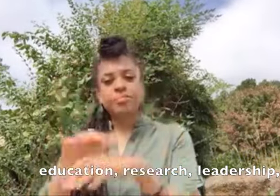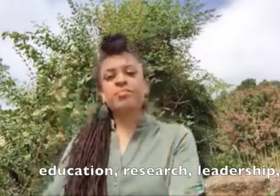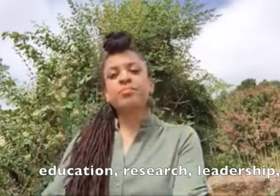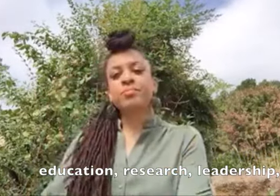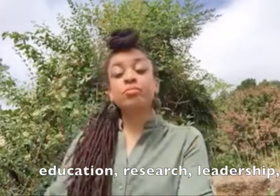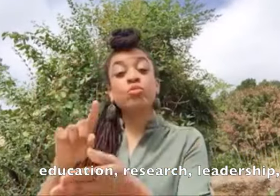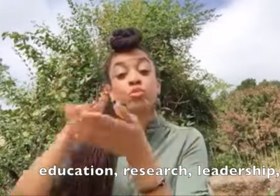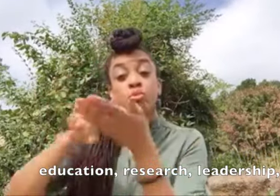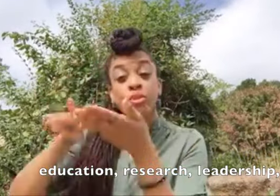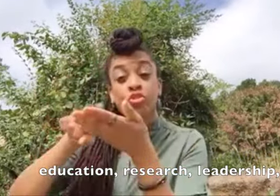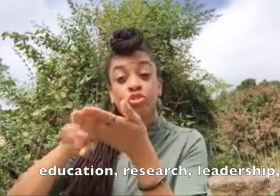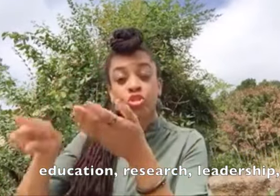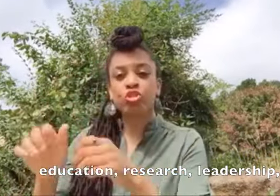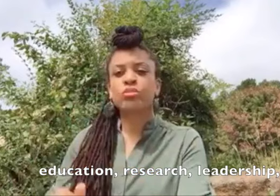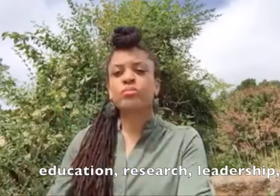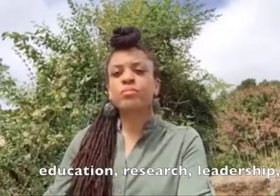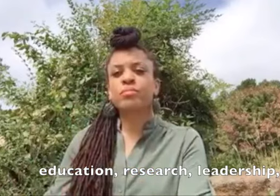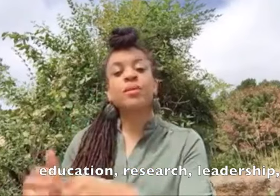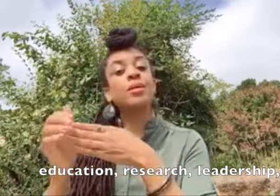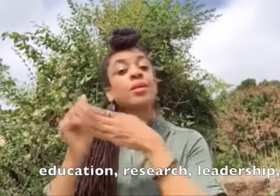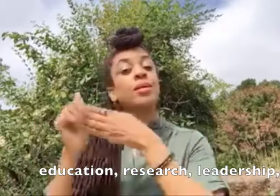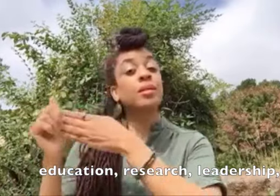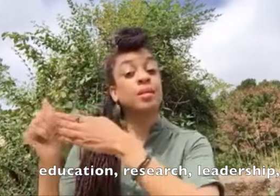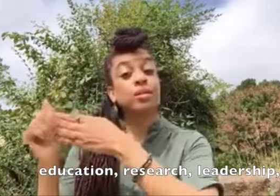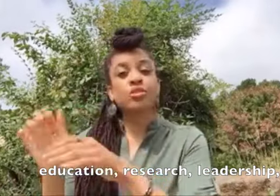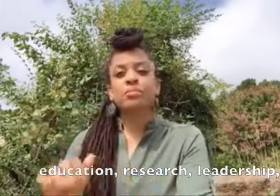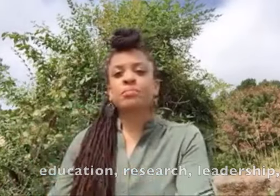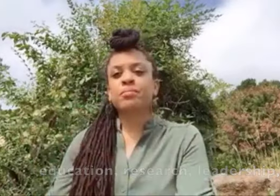education, research, leadership,